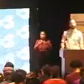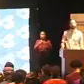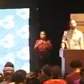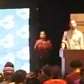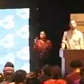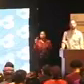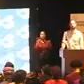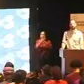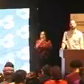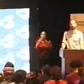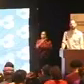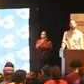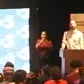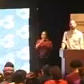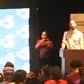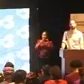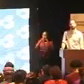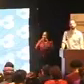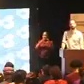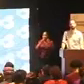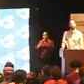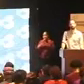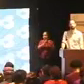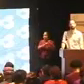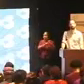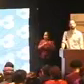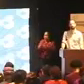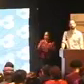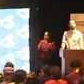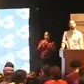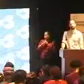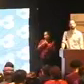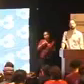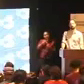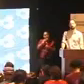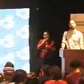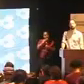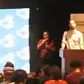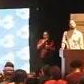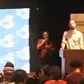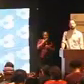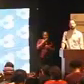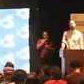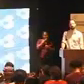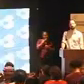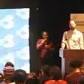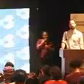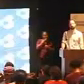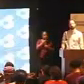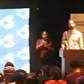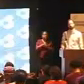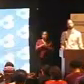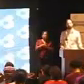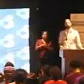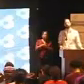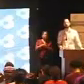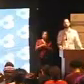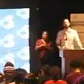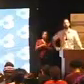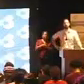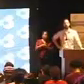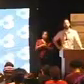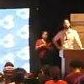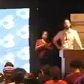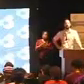that. That's good. But the question that I like to highlight is please scare the taxpayers here. It's regarding the